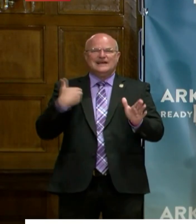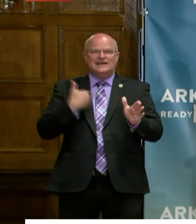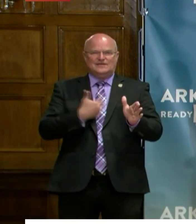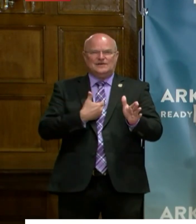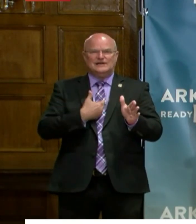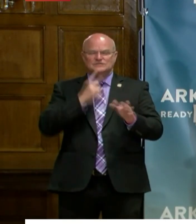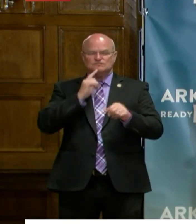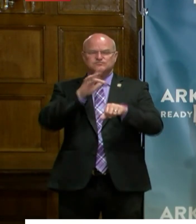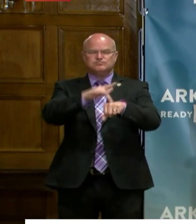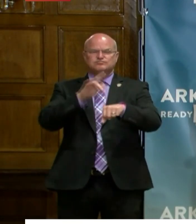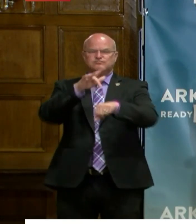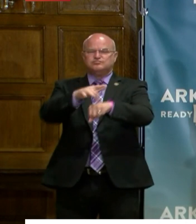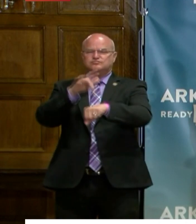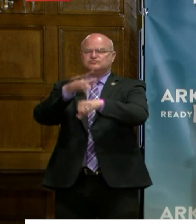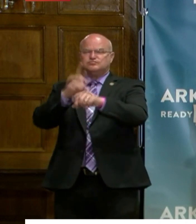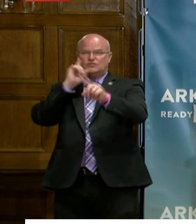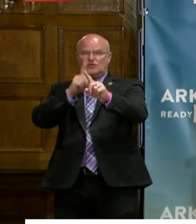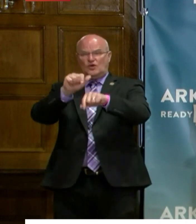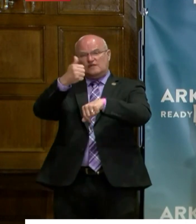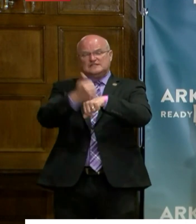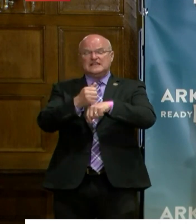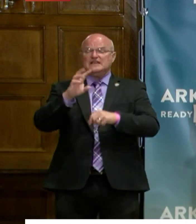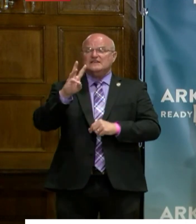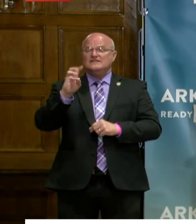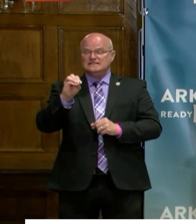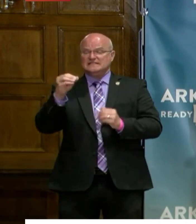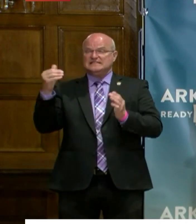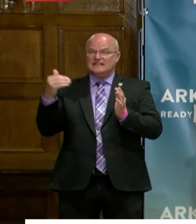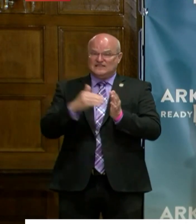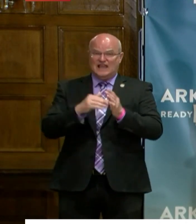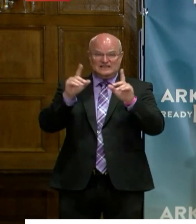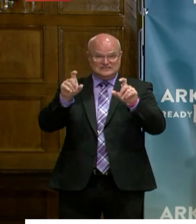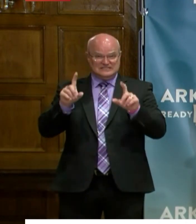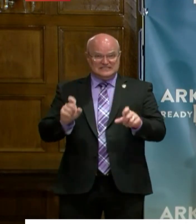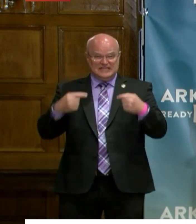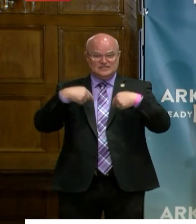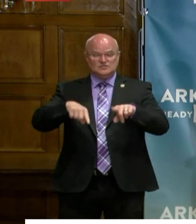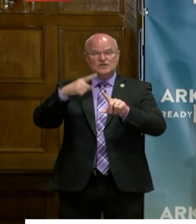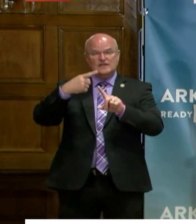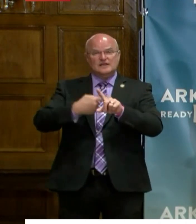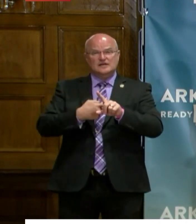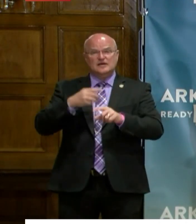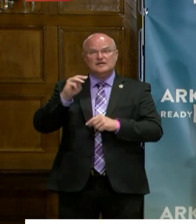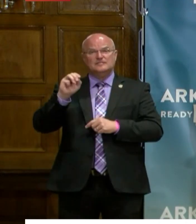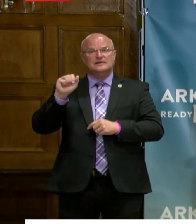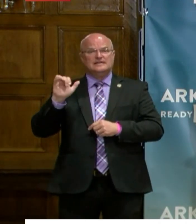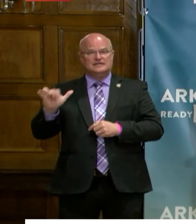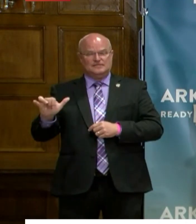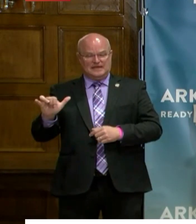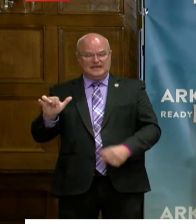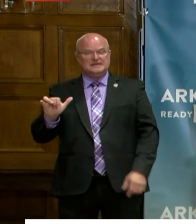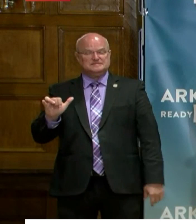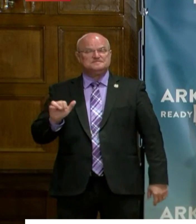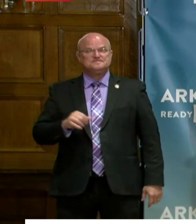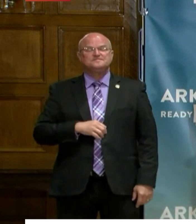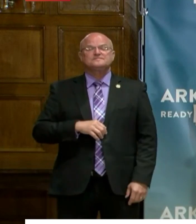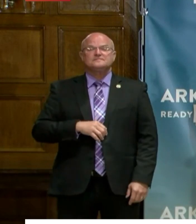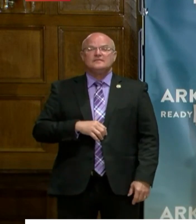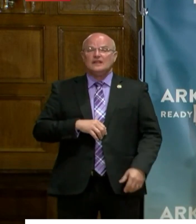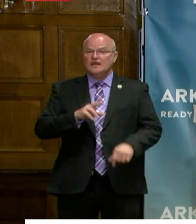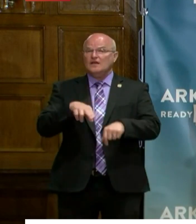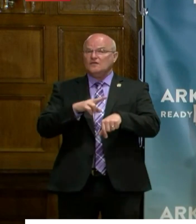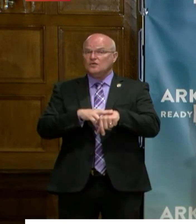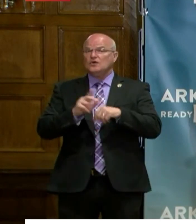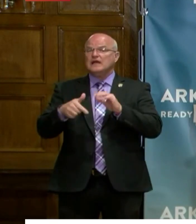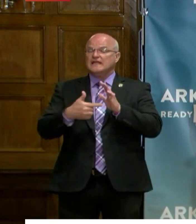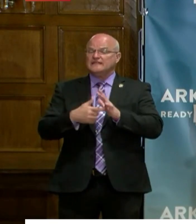to reach the goal that I've set of 60,000 tests during the month of May. And of